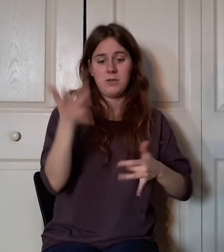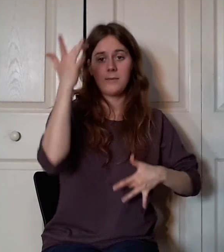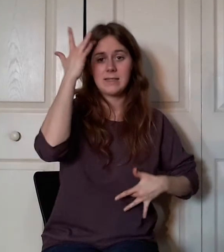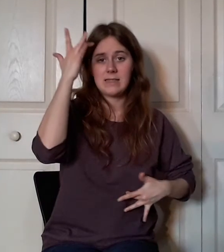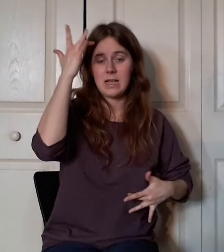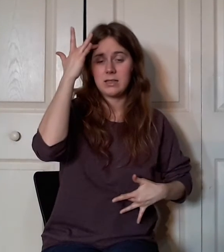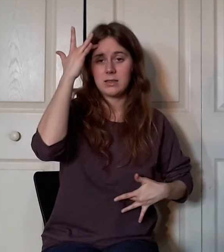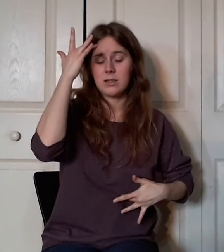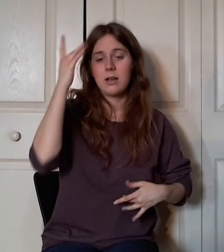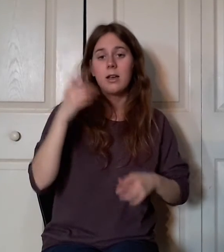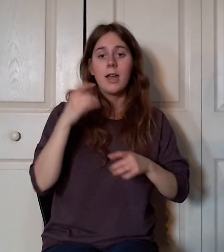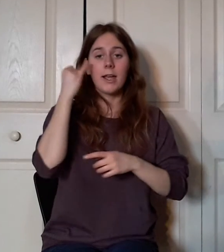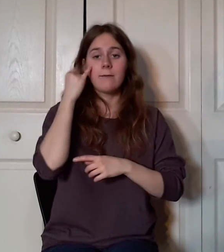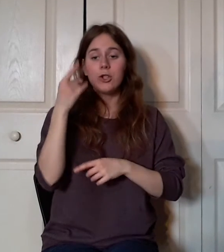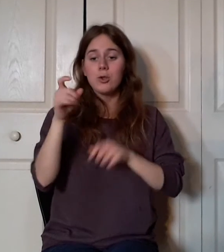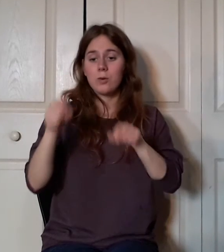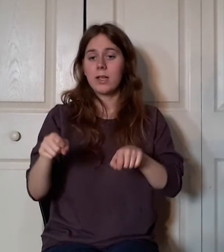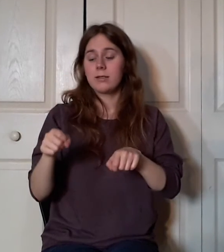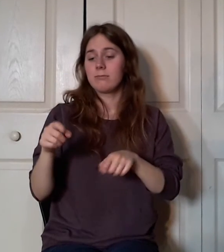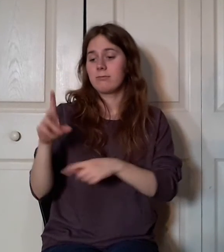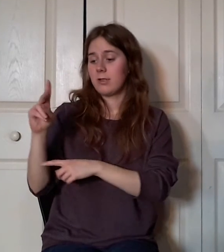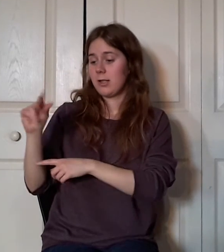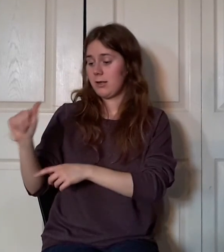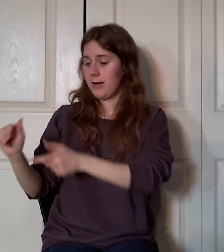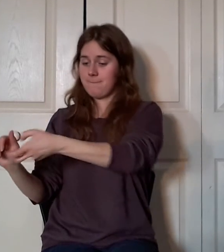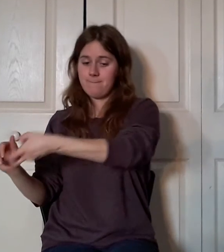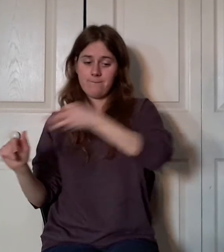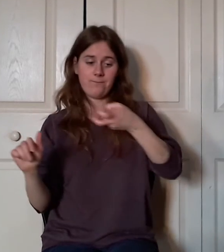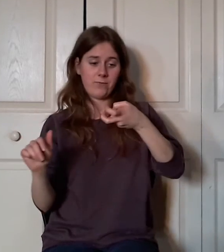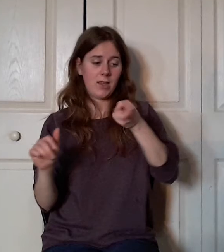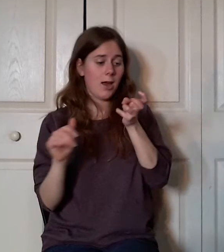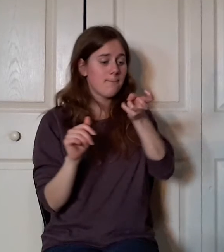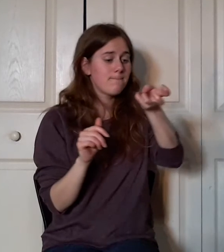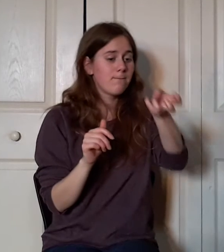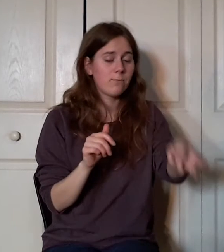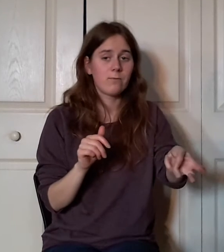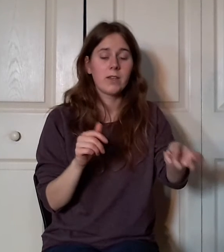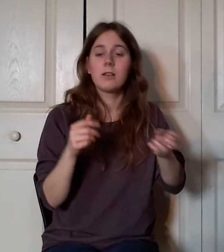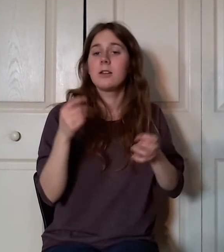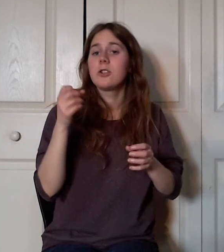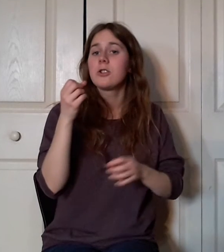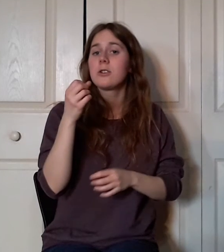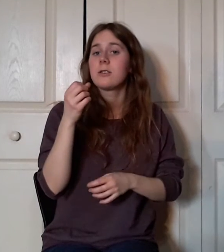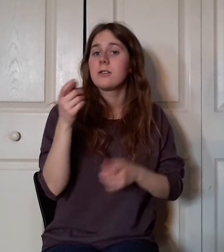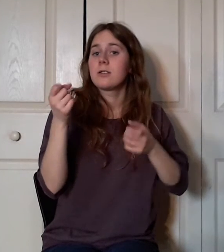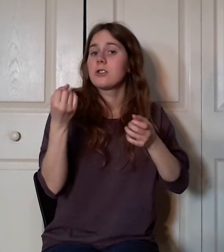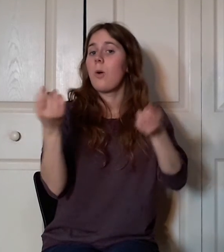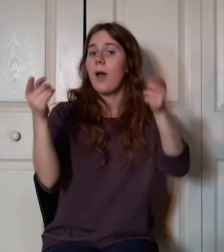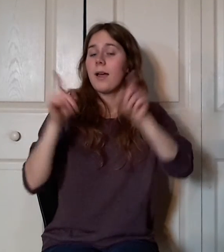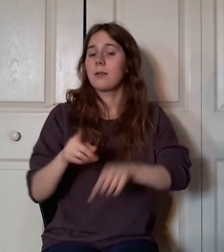more resistant to that disease? And this is what people actually do today. So they will insert